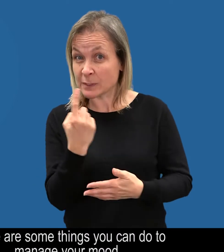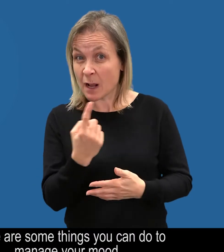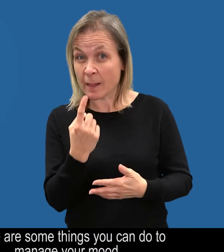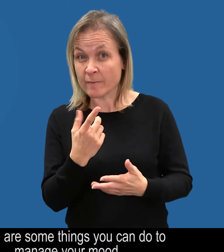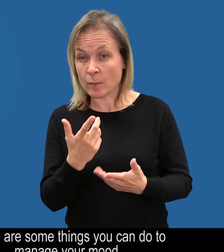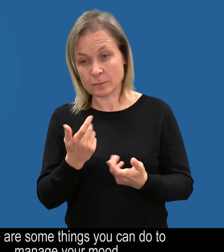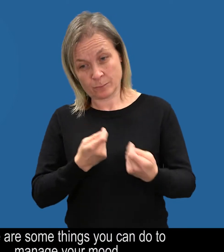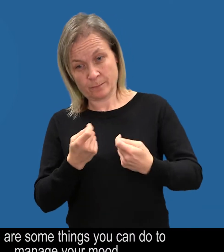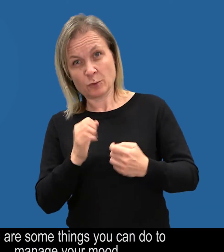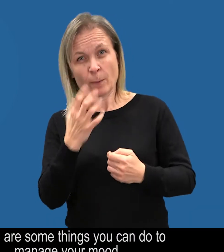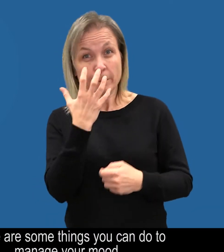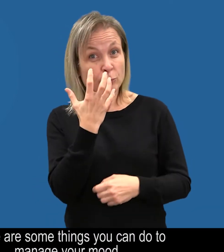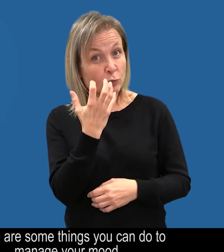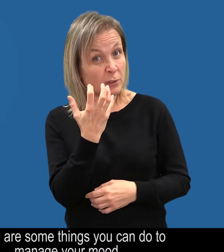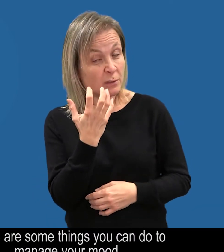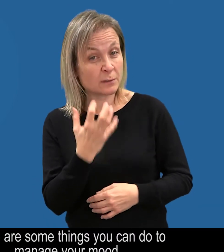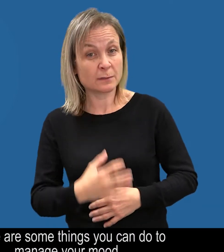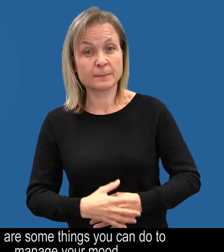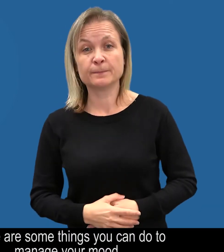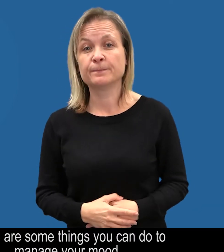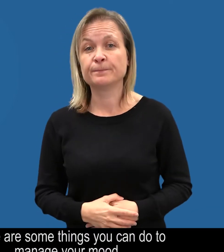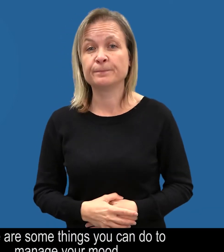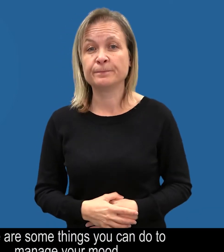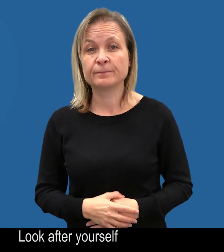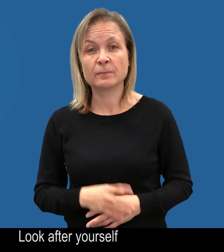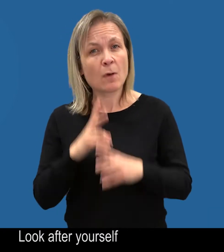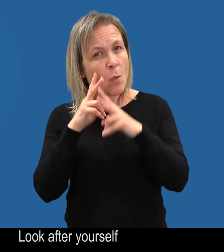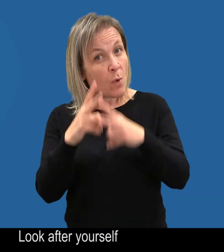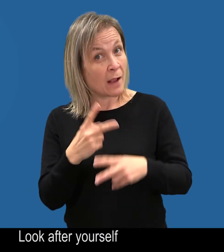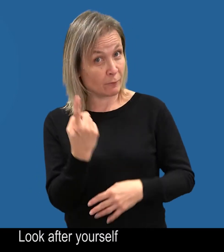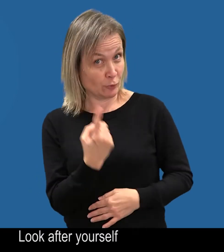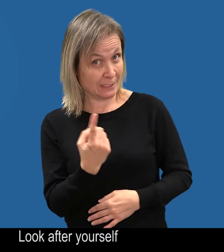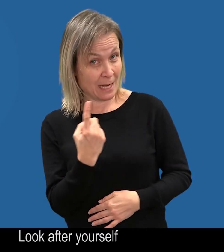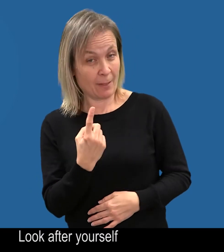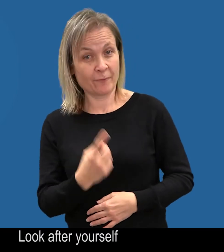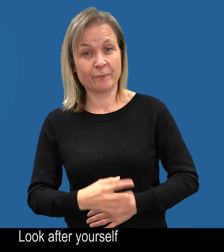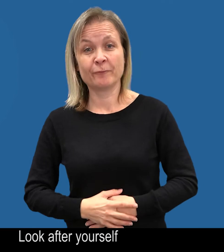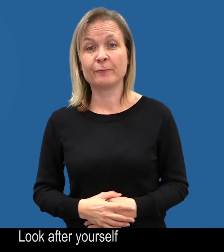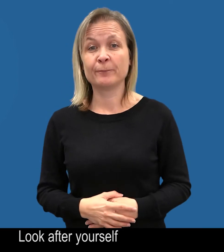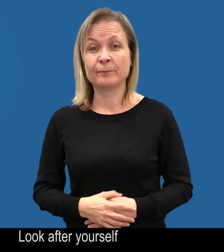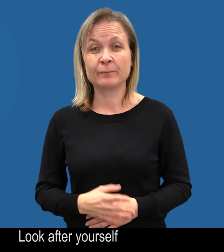There are some things you can do to manage your mood. Look after yourself.